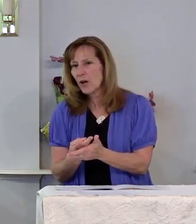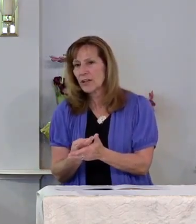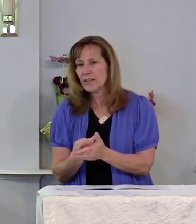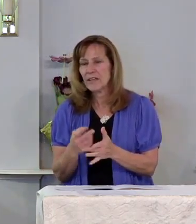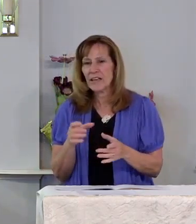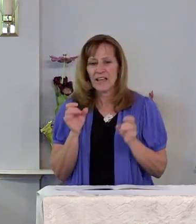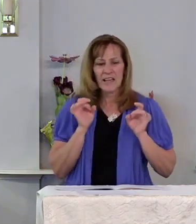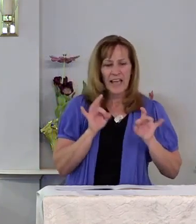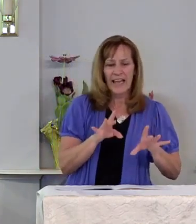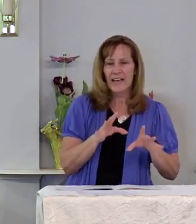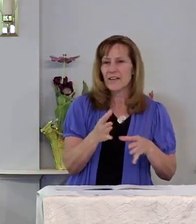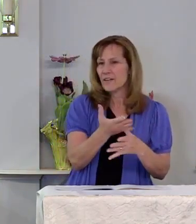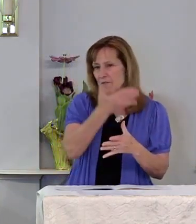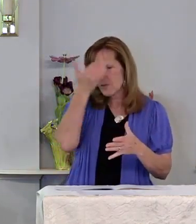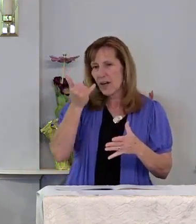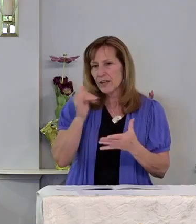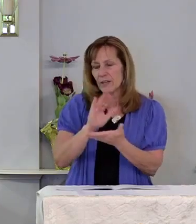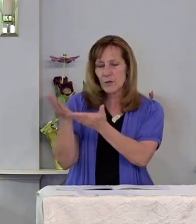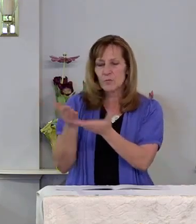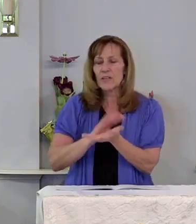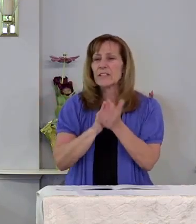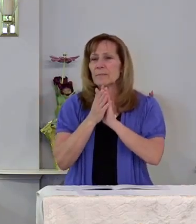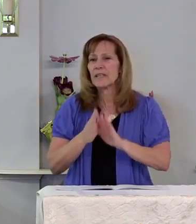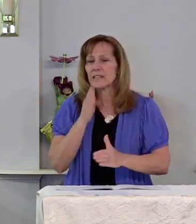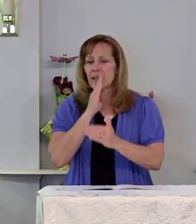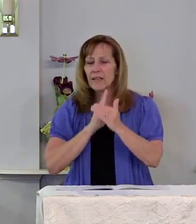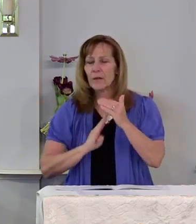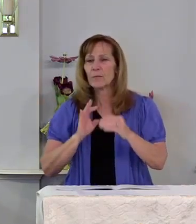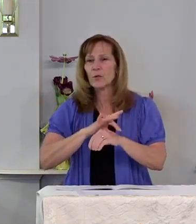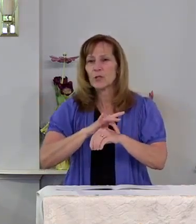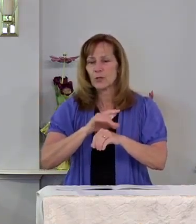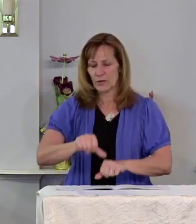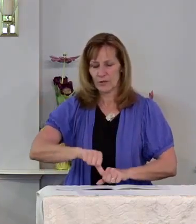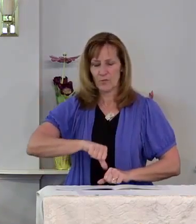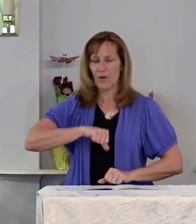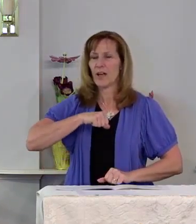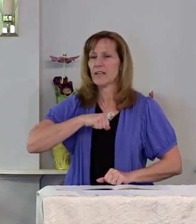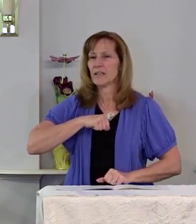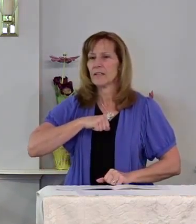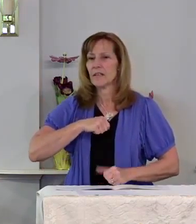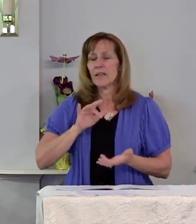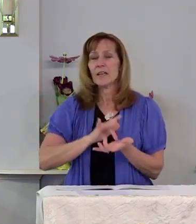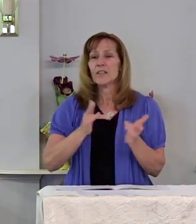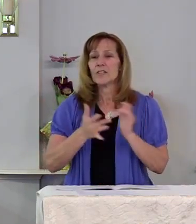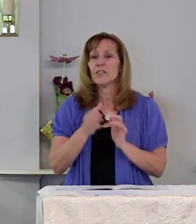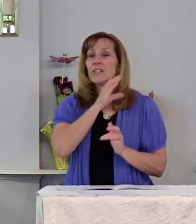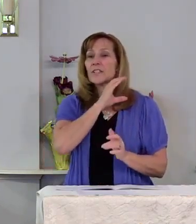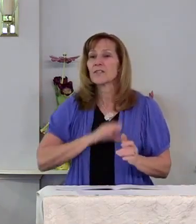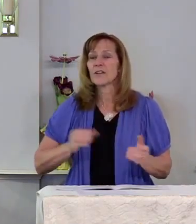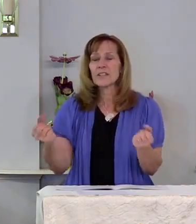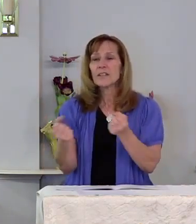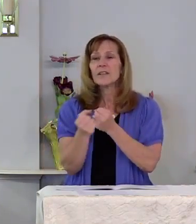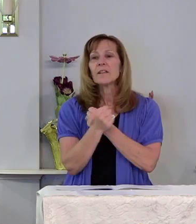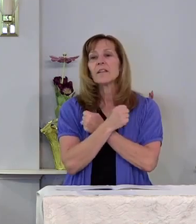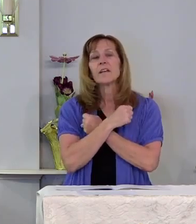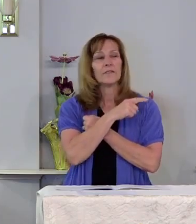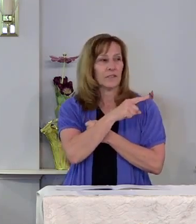hate, brings peace, and humbles earthly pride. Jesus Christ loves